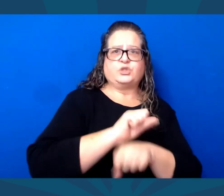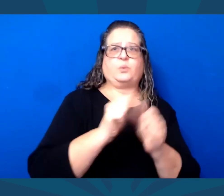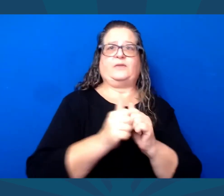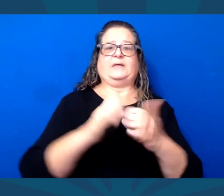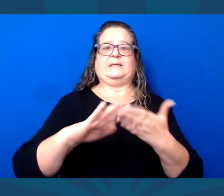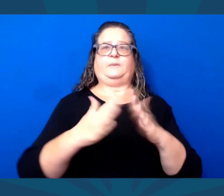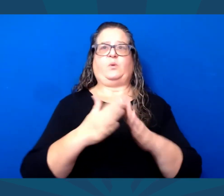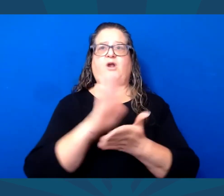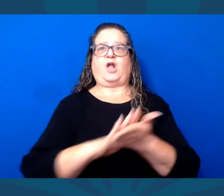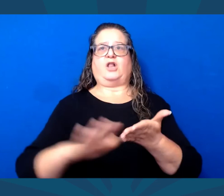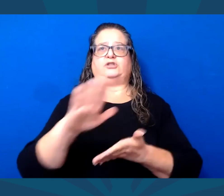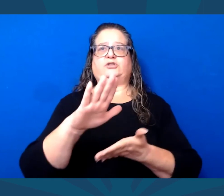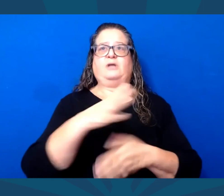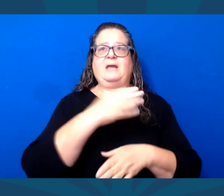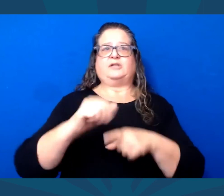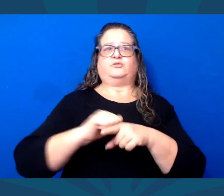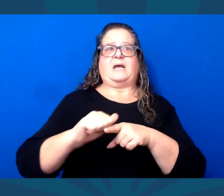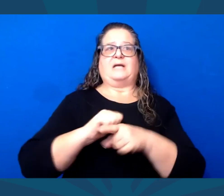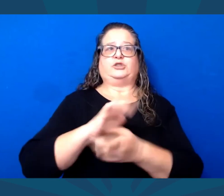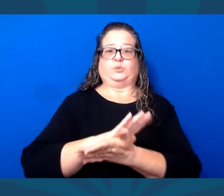Marcelino believes in economic development